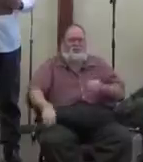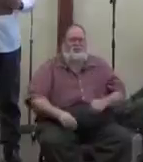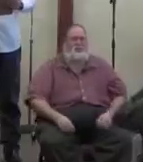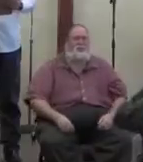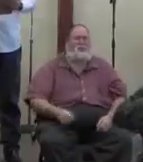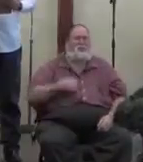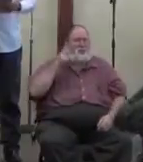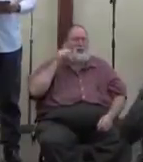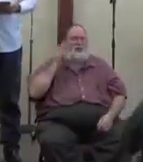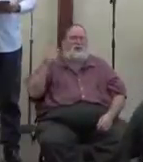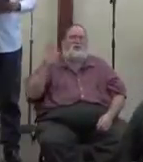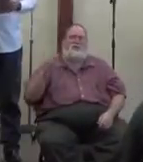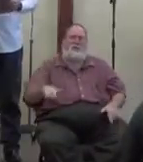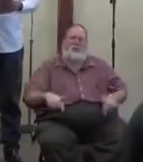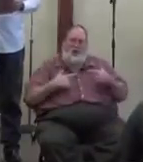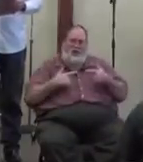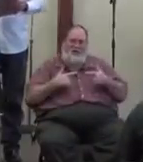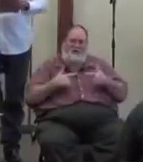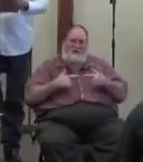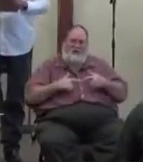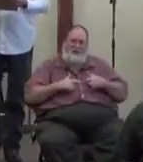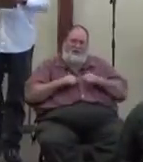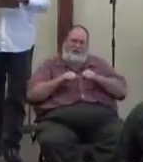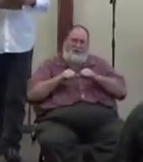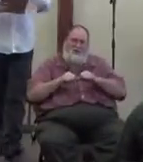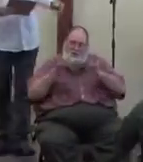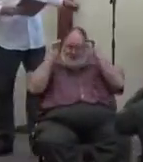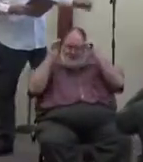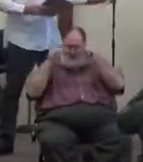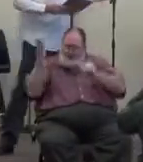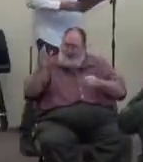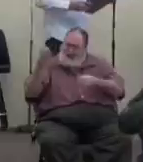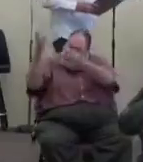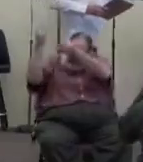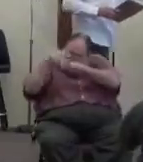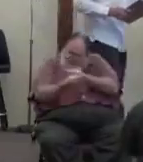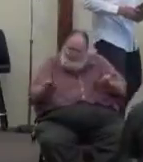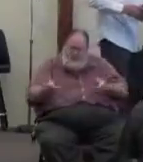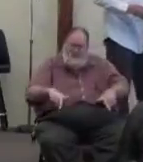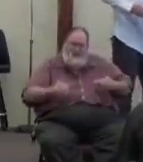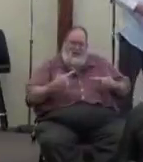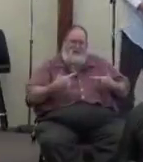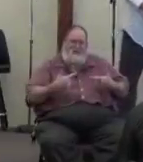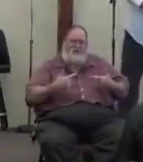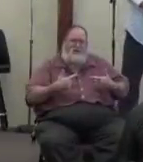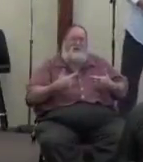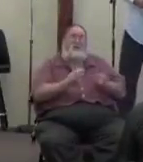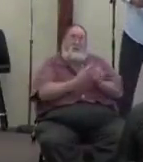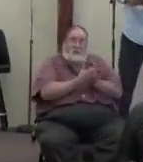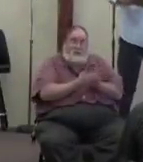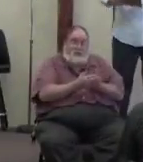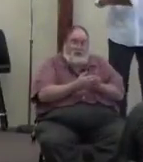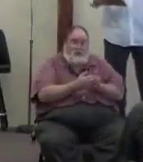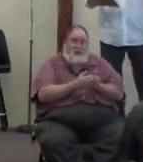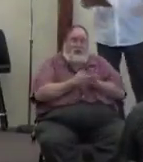We hear His life-sustaining teaching. He gives us life. This book here is a roadmap